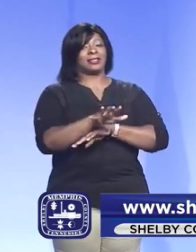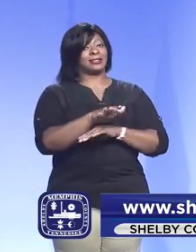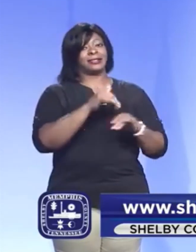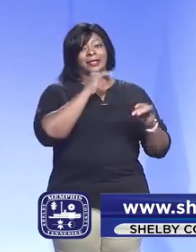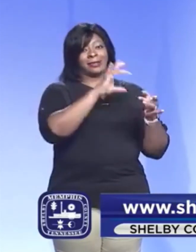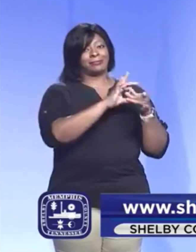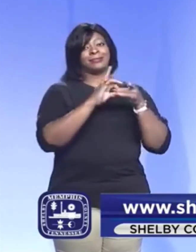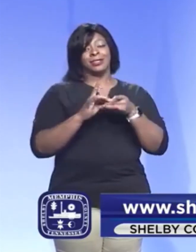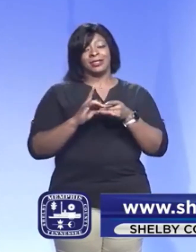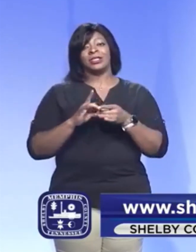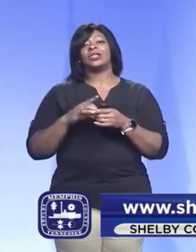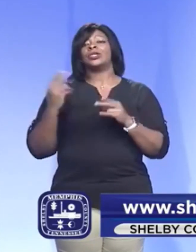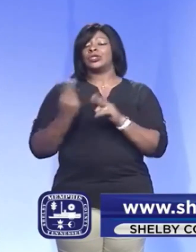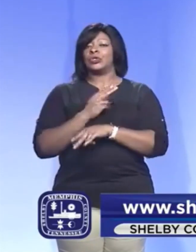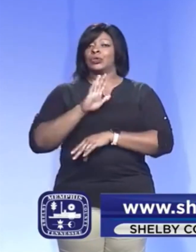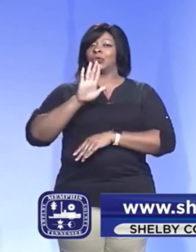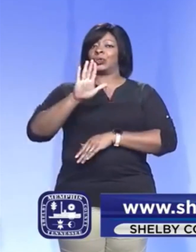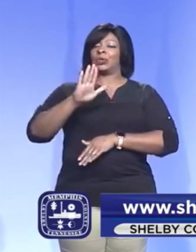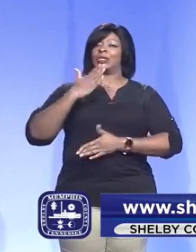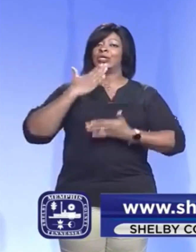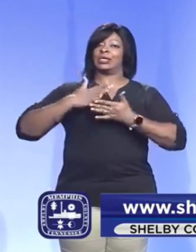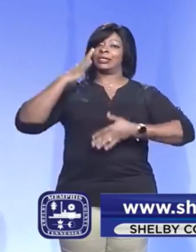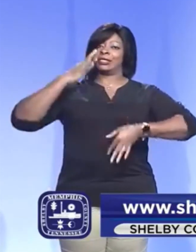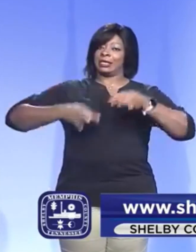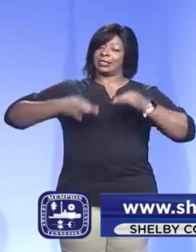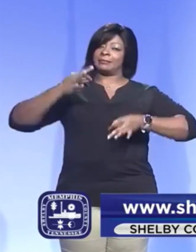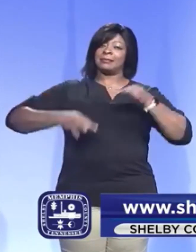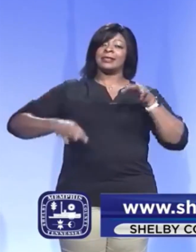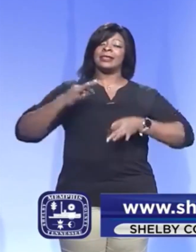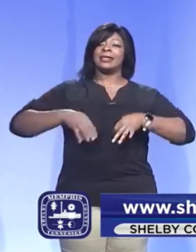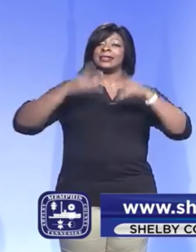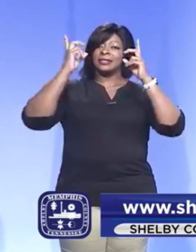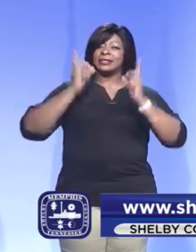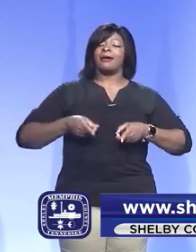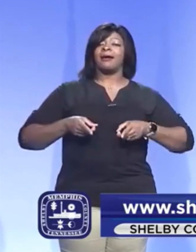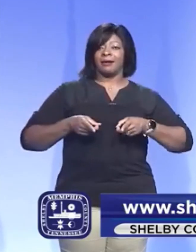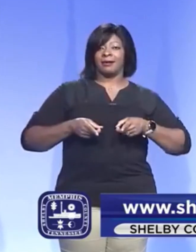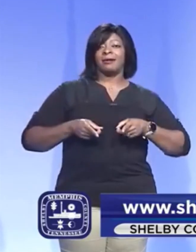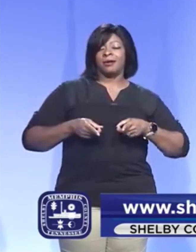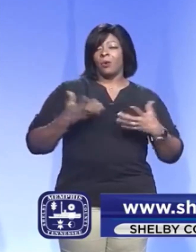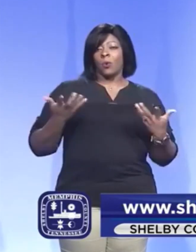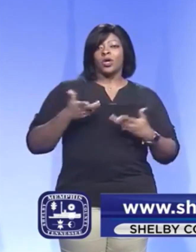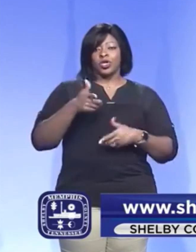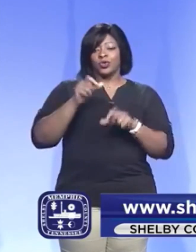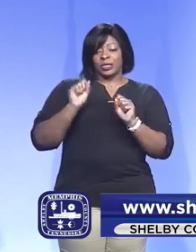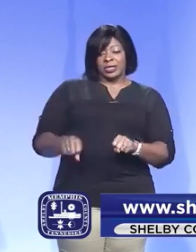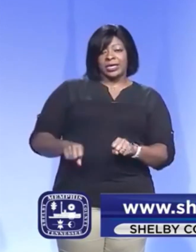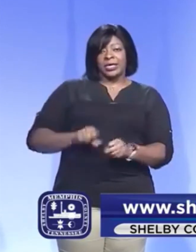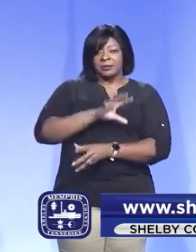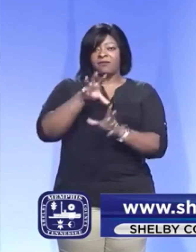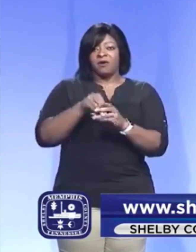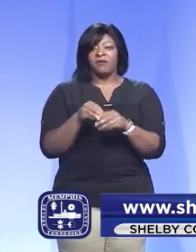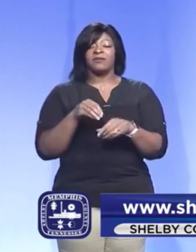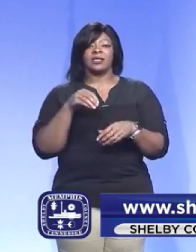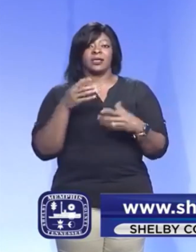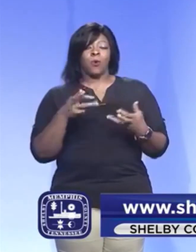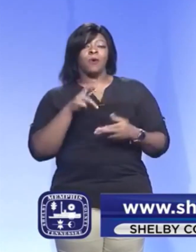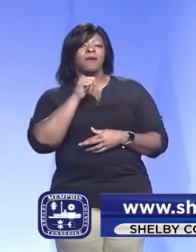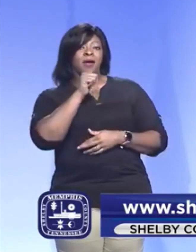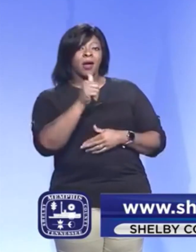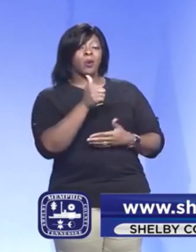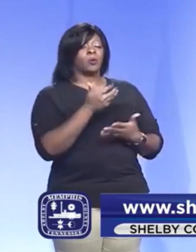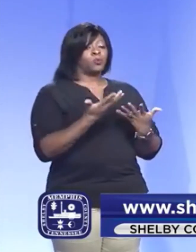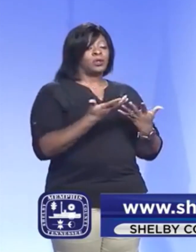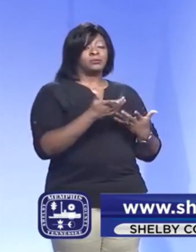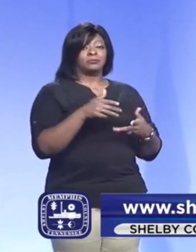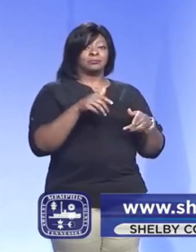So use your best judgment in deciding what you will engage in and what you will